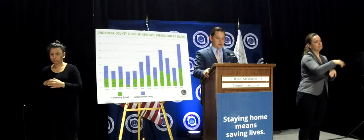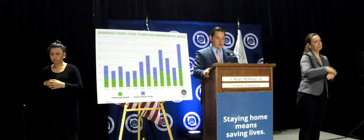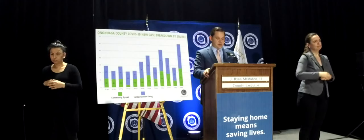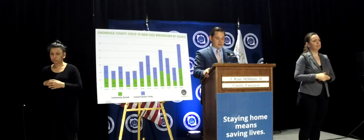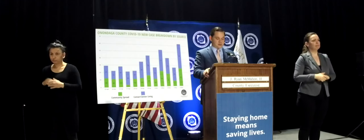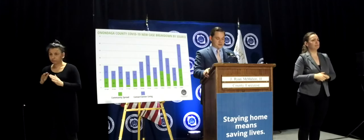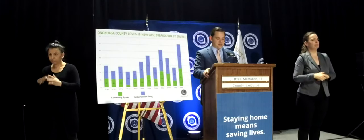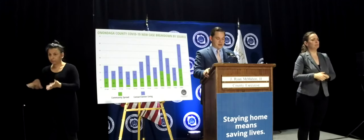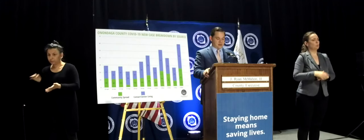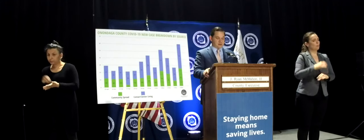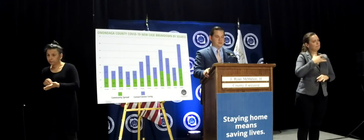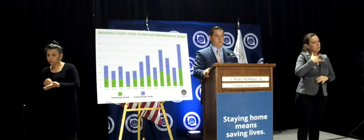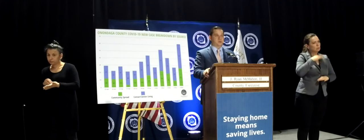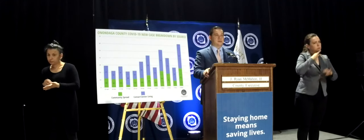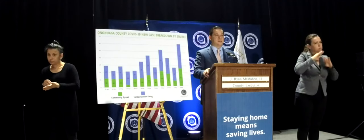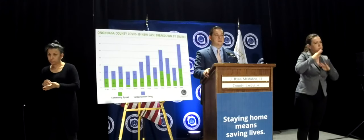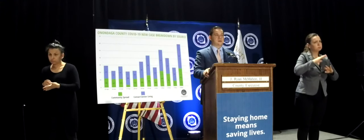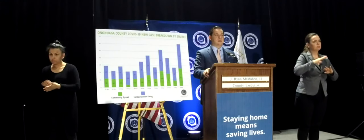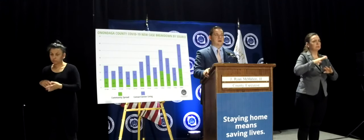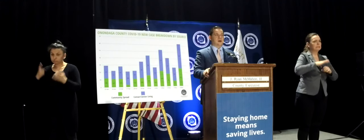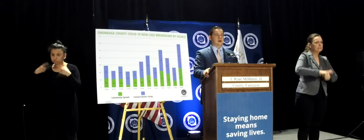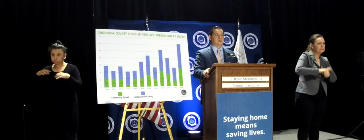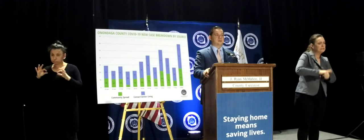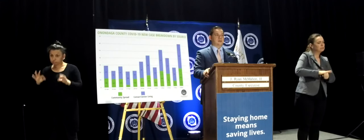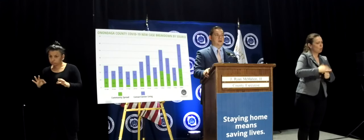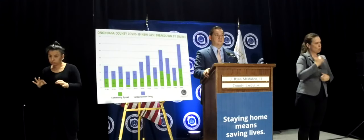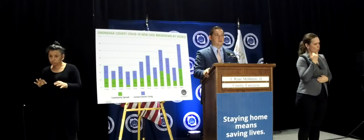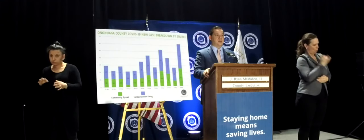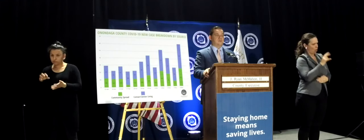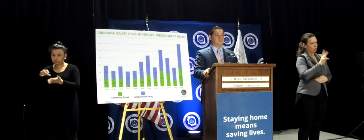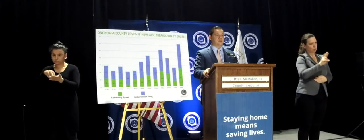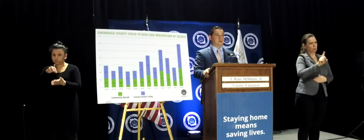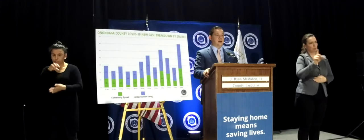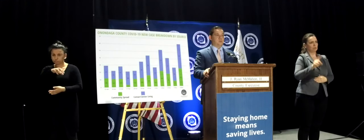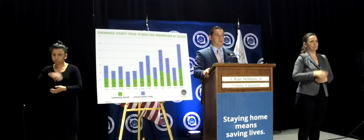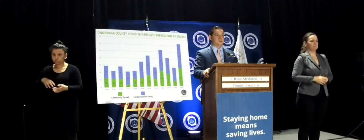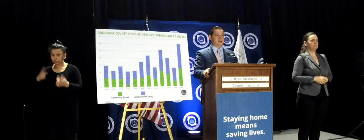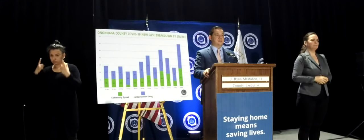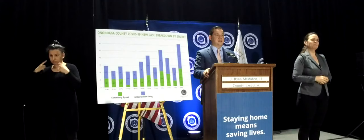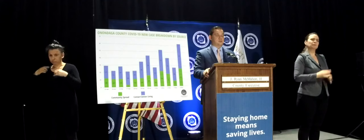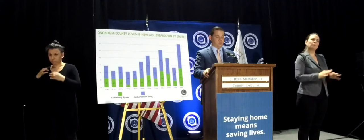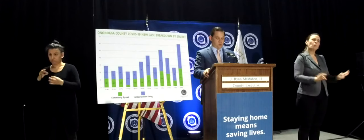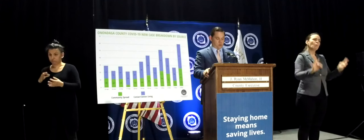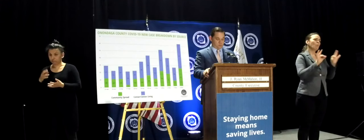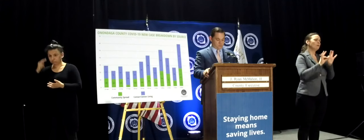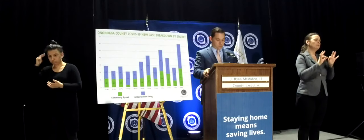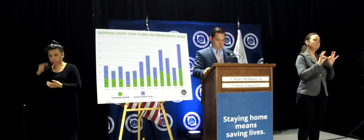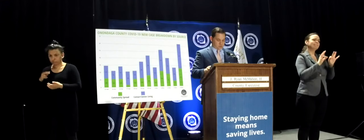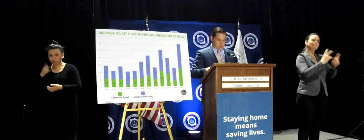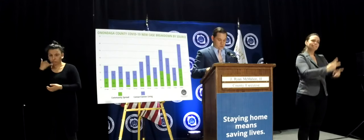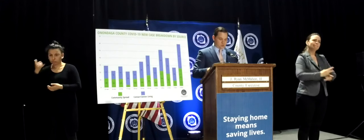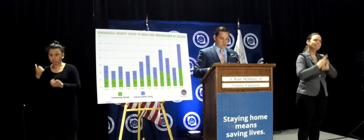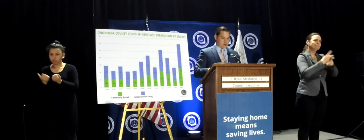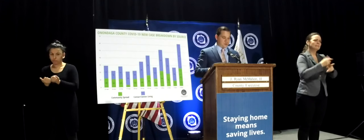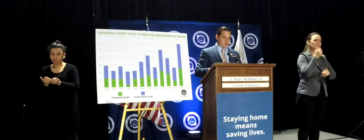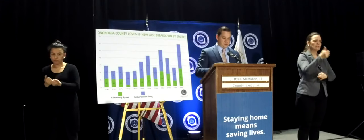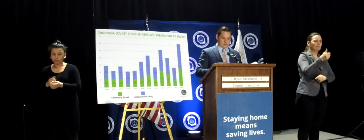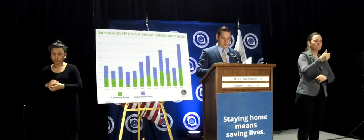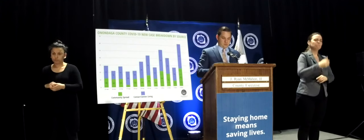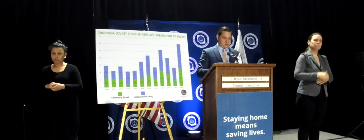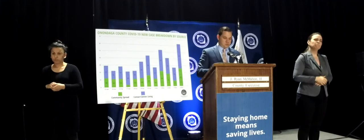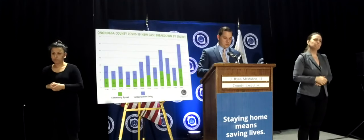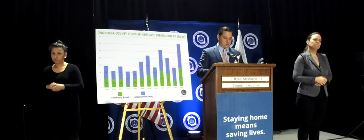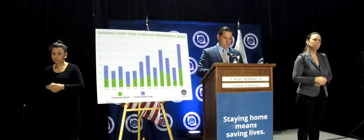as a society. So please take care of yourself. If you need help, please contact 211.